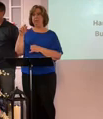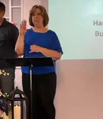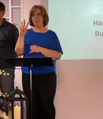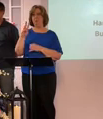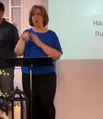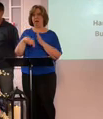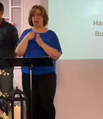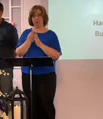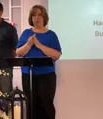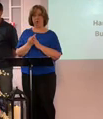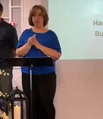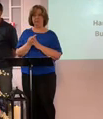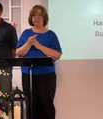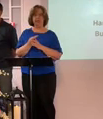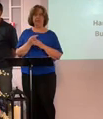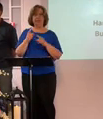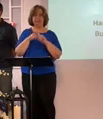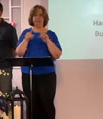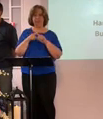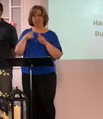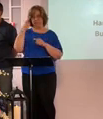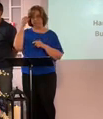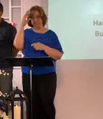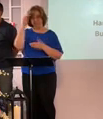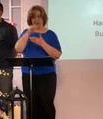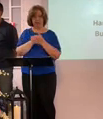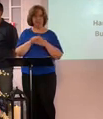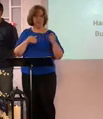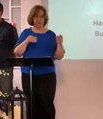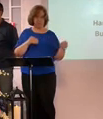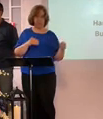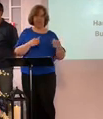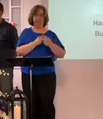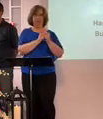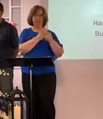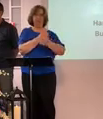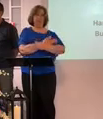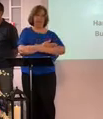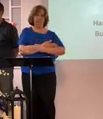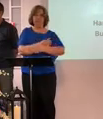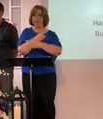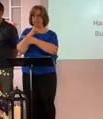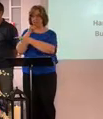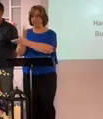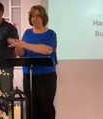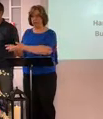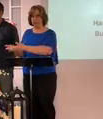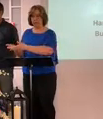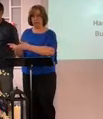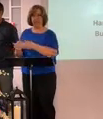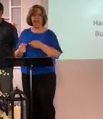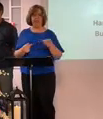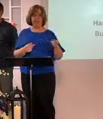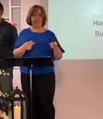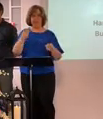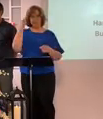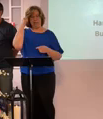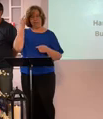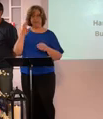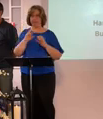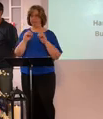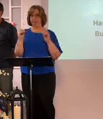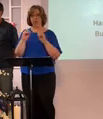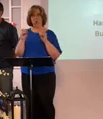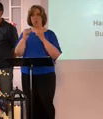because I wasn't there. And he was already in his head like, nope, that's it.